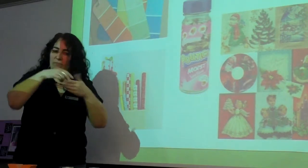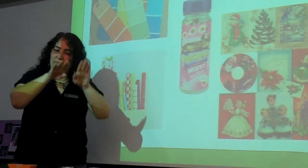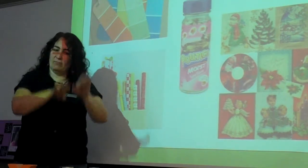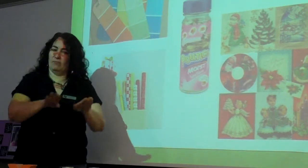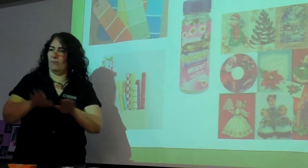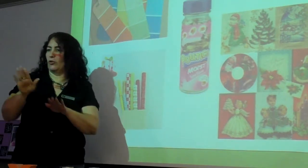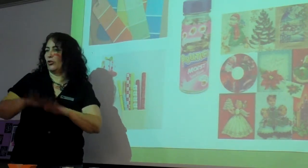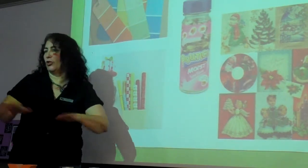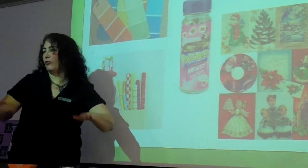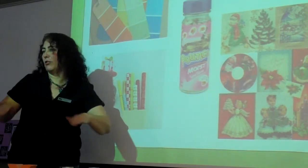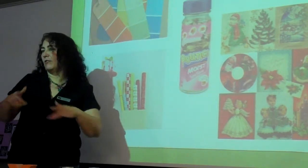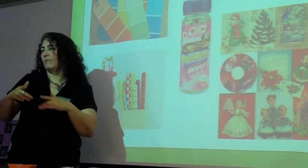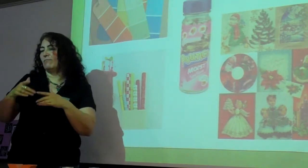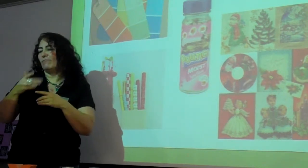with hearts.